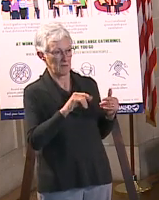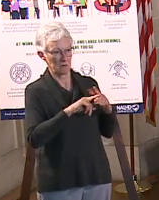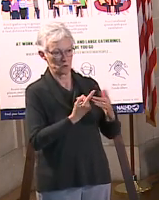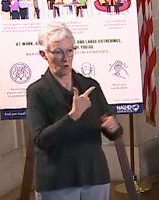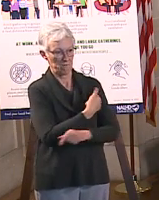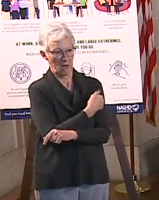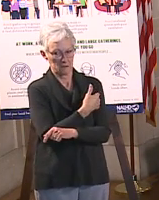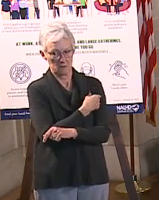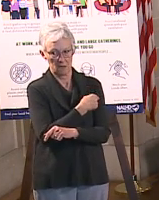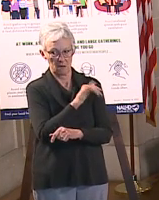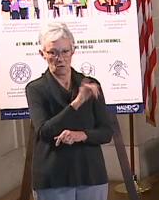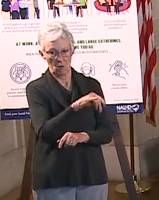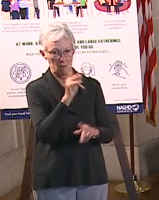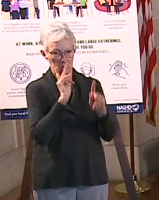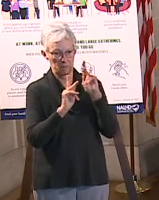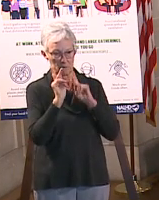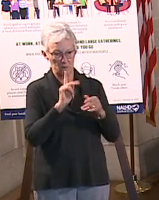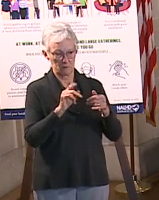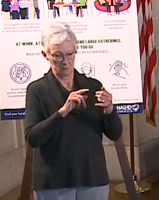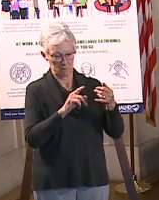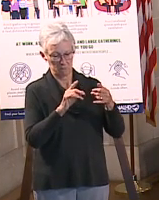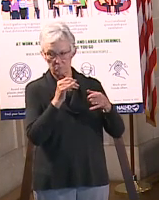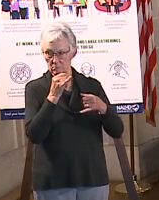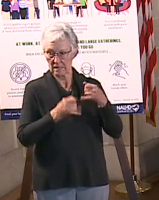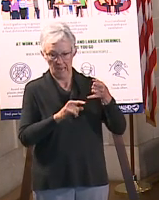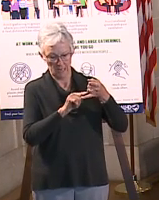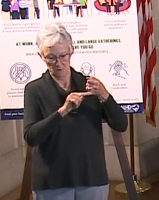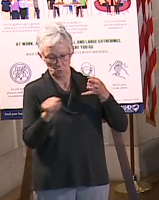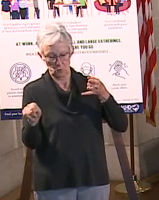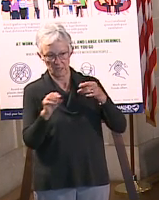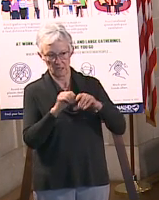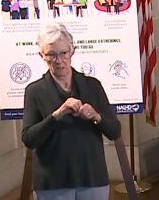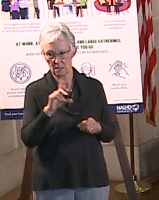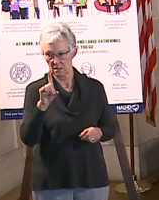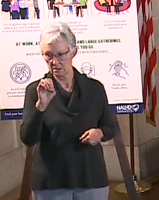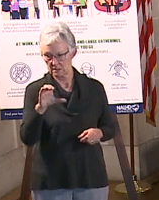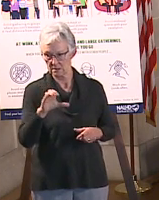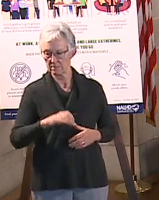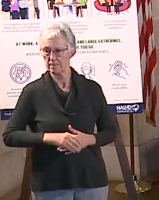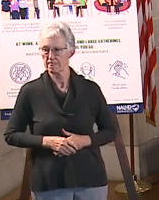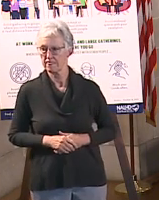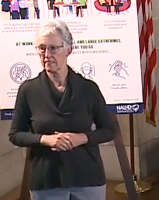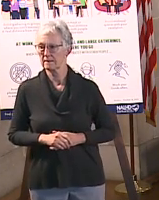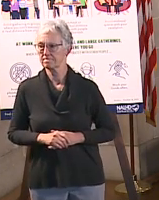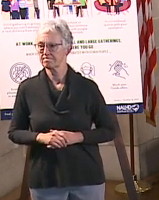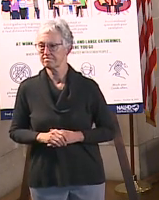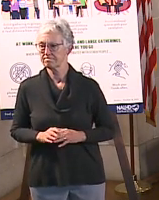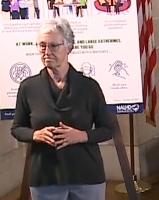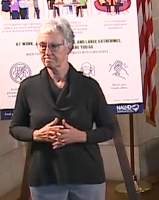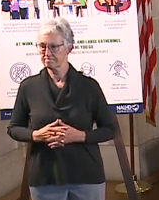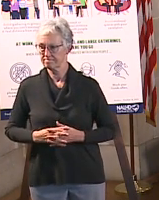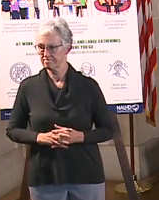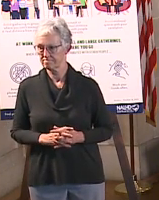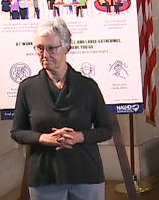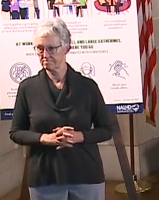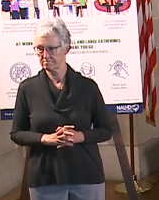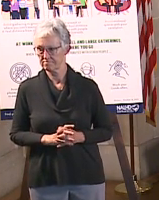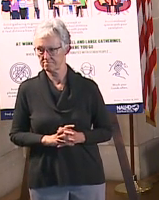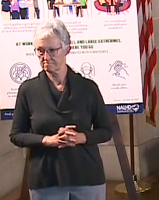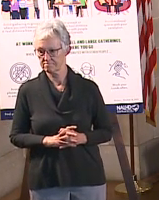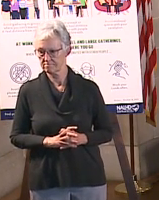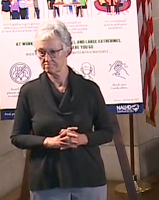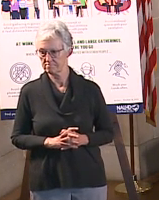All right, Taylor, you had a couple other questions yet? Don Walton says, coalition of mayors is urging rapid completion of the state's expressway